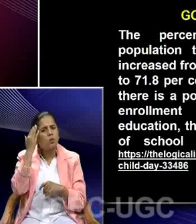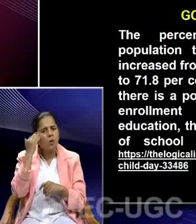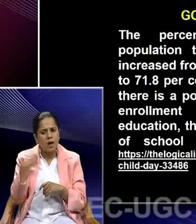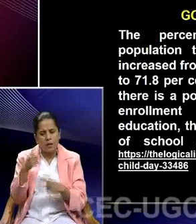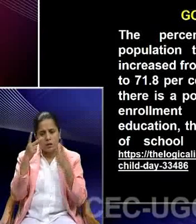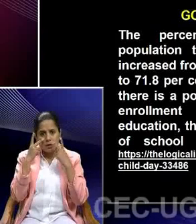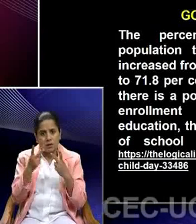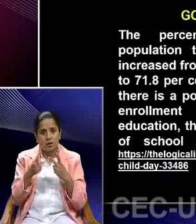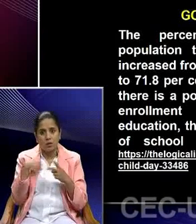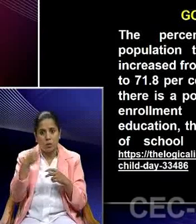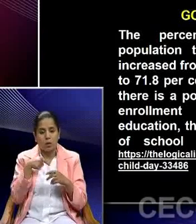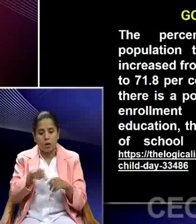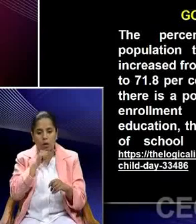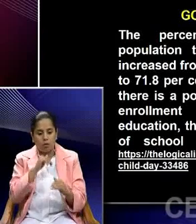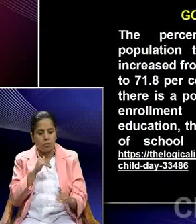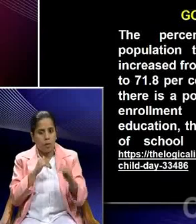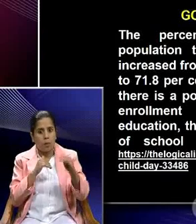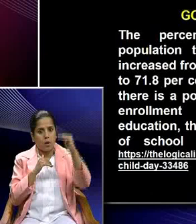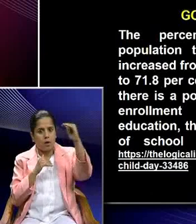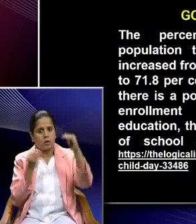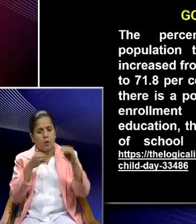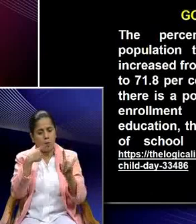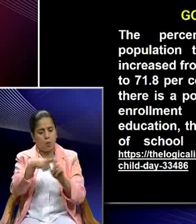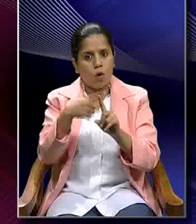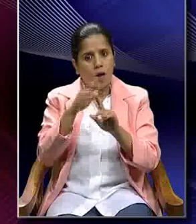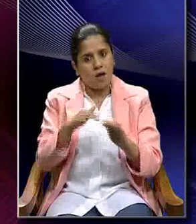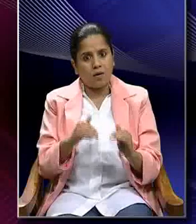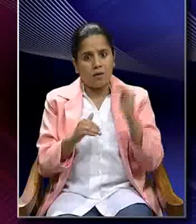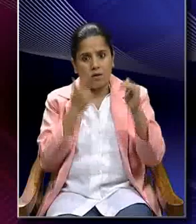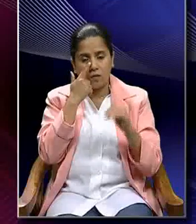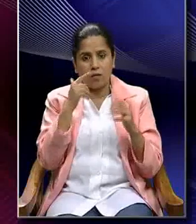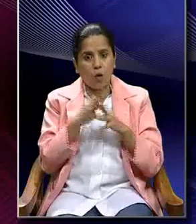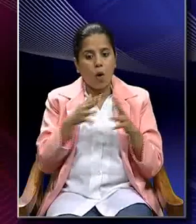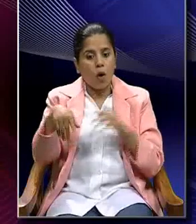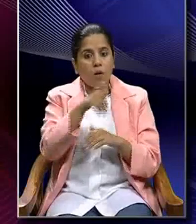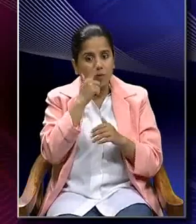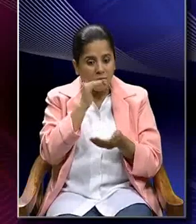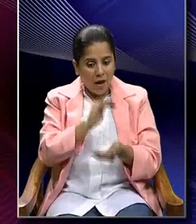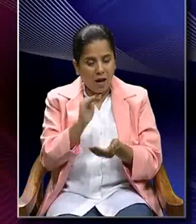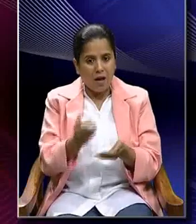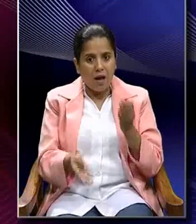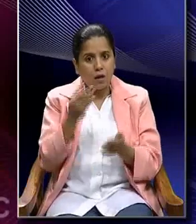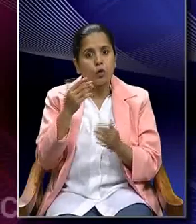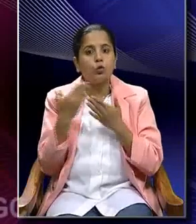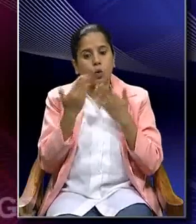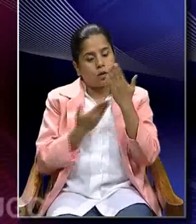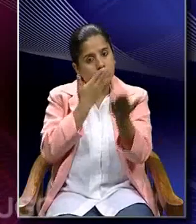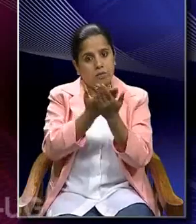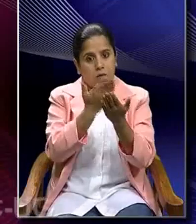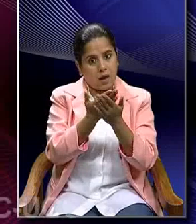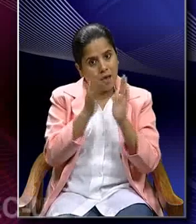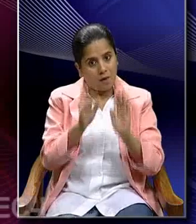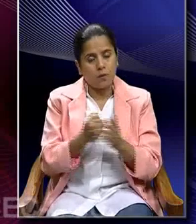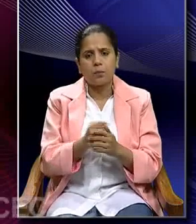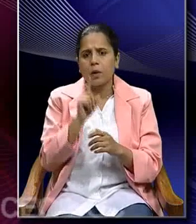there has been a growth, there has been a positive growth in female population enrollment in schools,